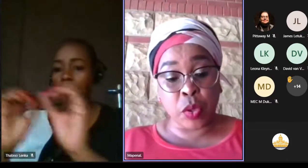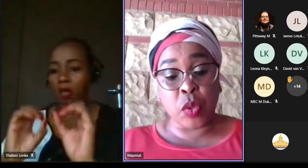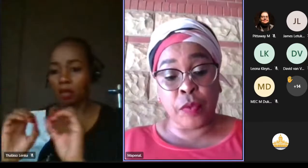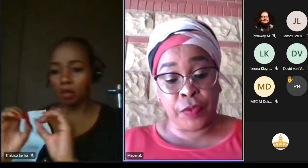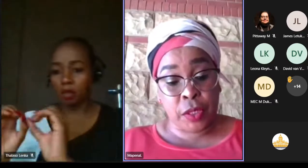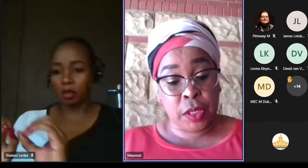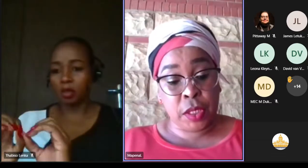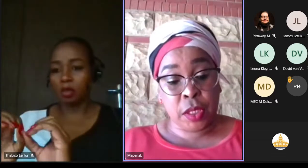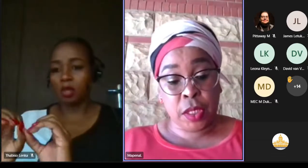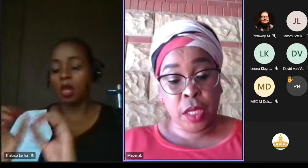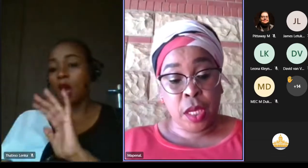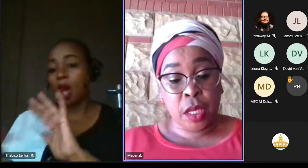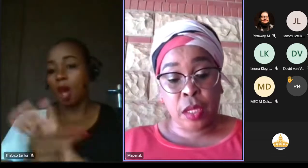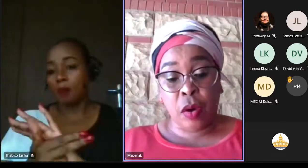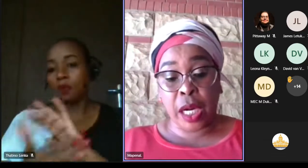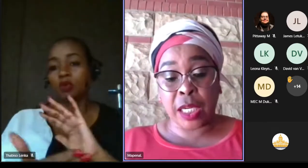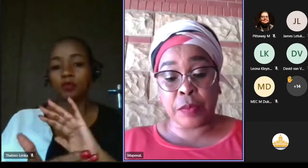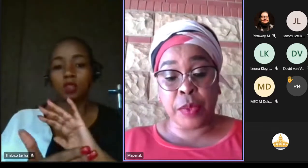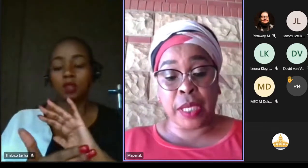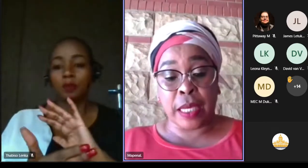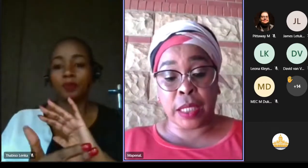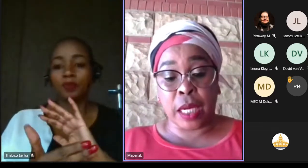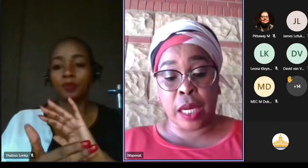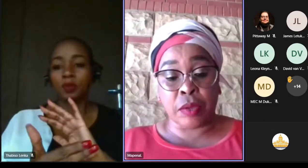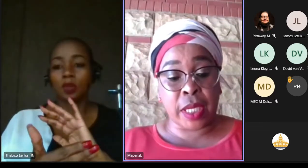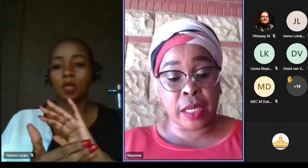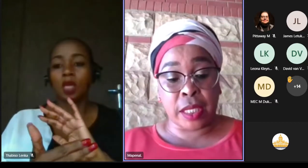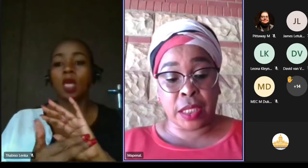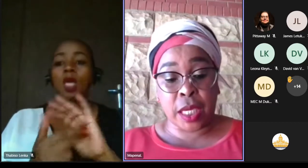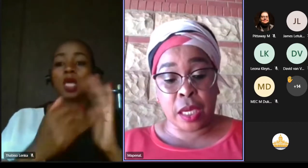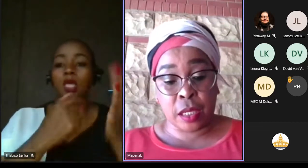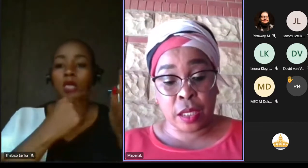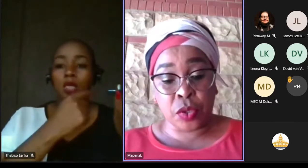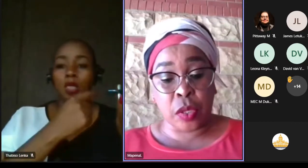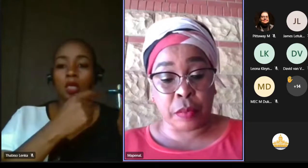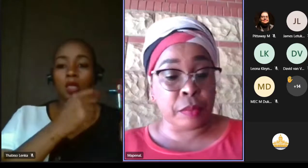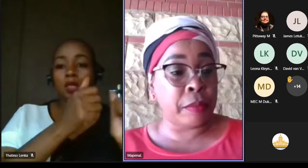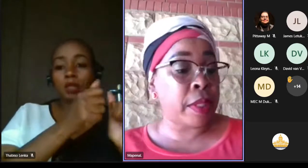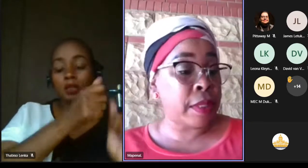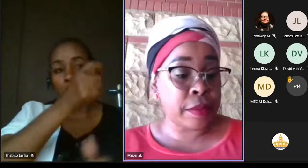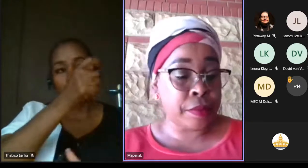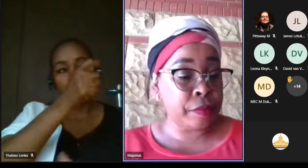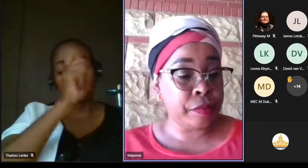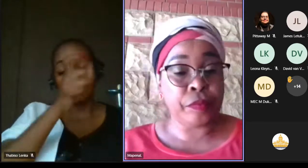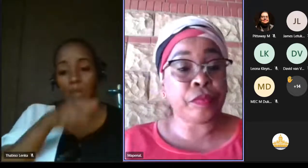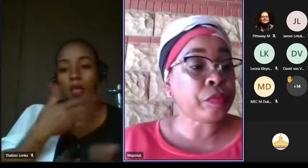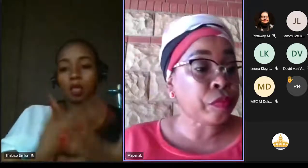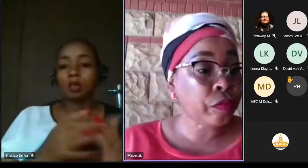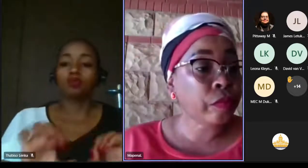None. Approved. The Honorable Speaker shall now take the chair. Thank you, Honorable Members.